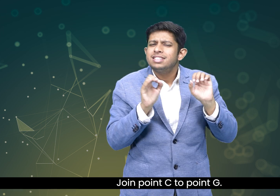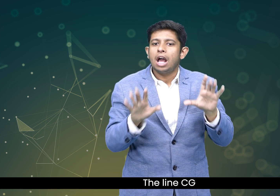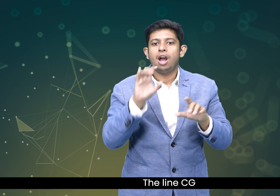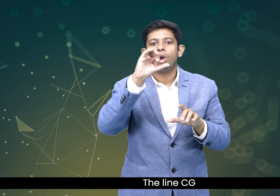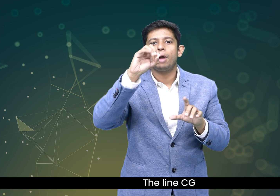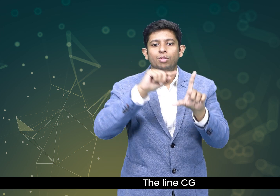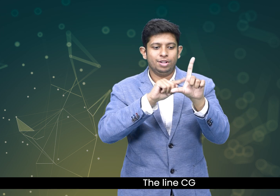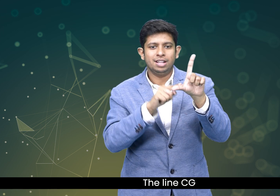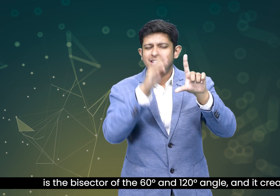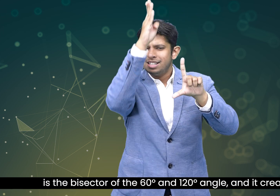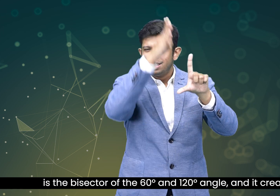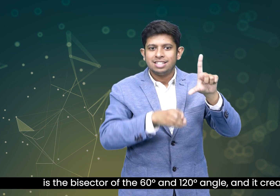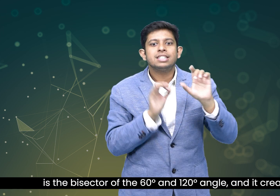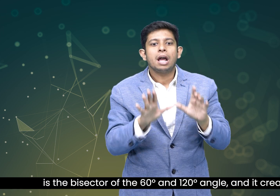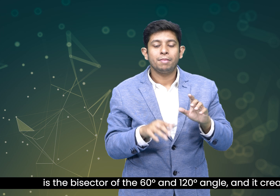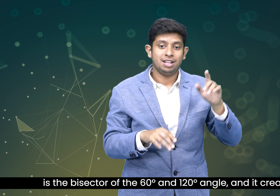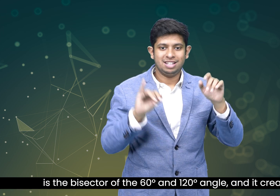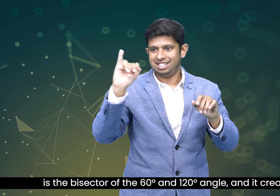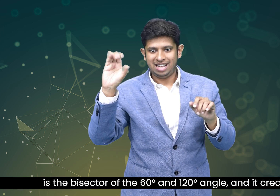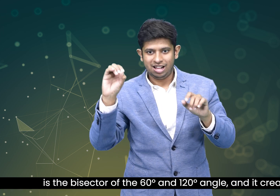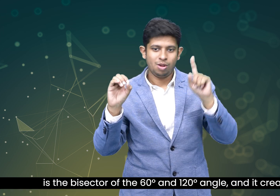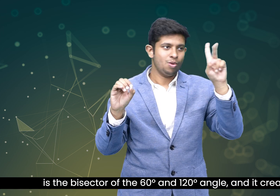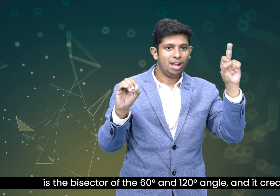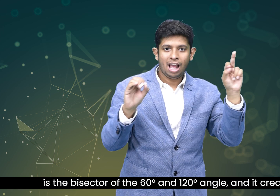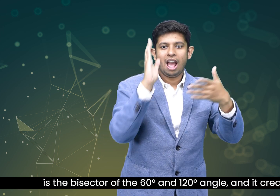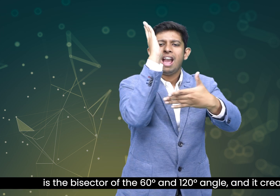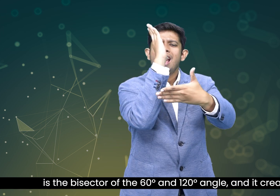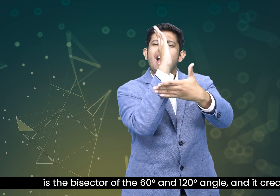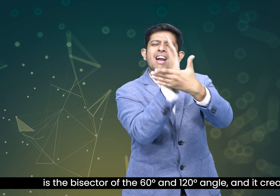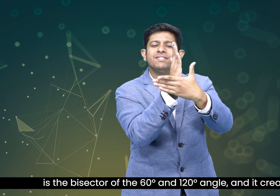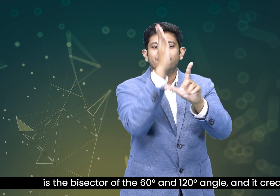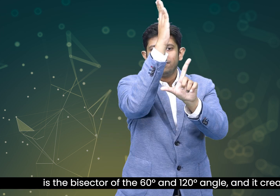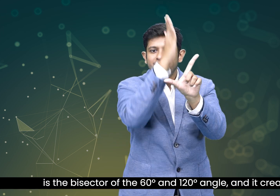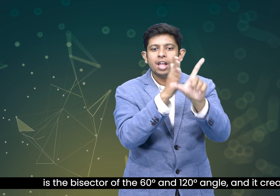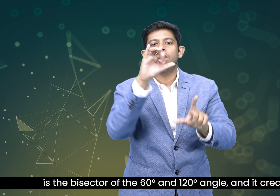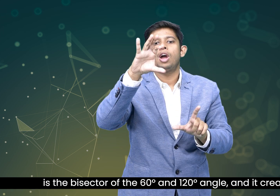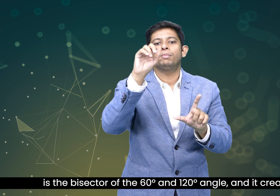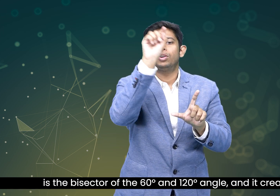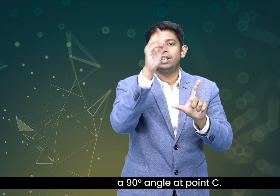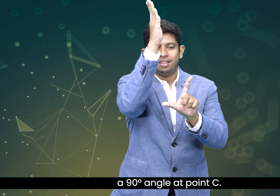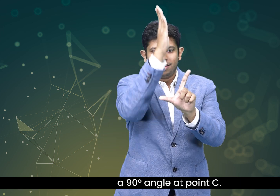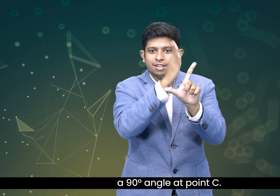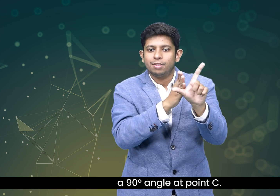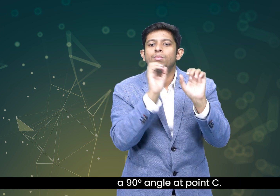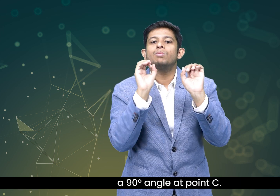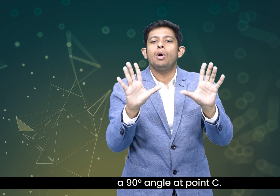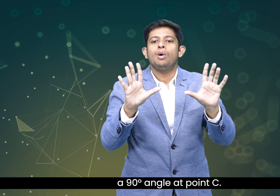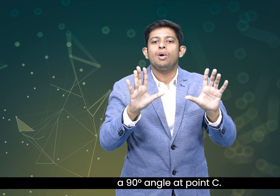The line CG is the bisector of the 60 degrees and 120 degrees angle and creates a 90-degree angle at point C.